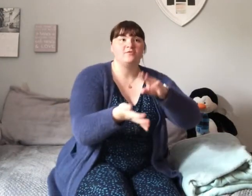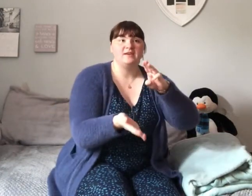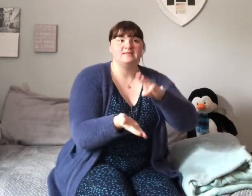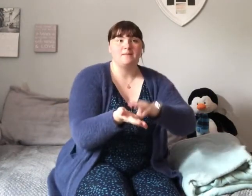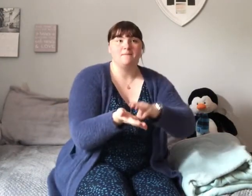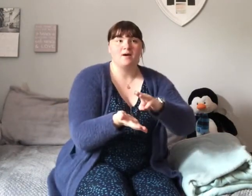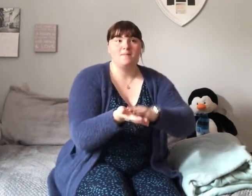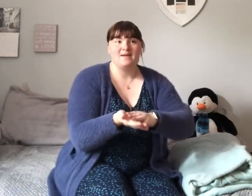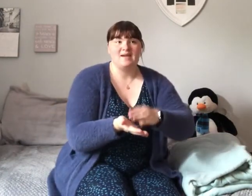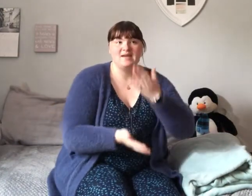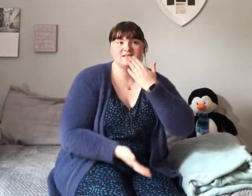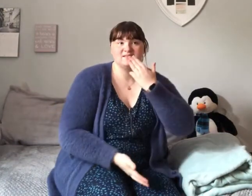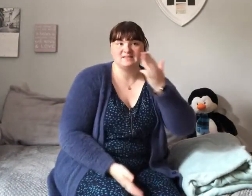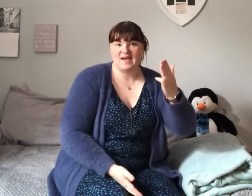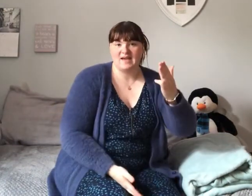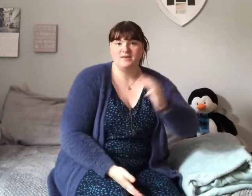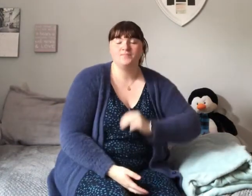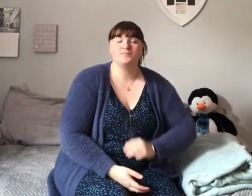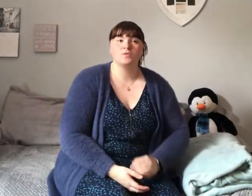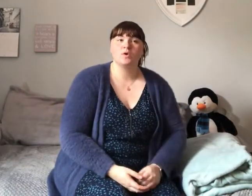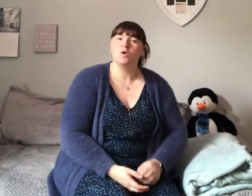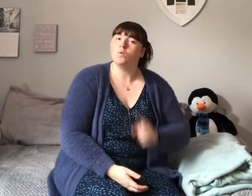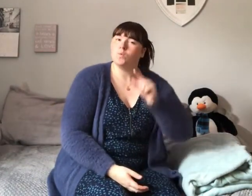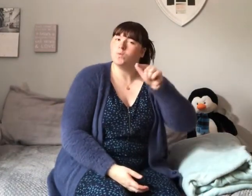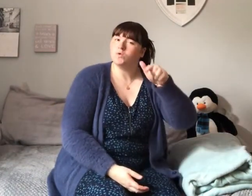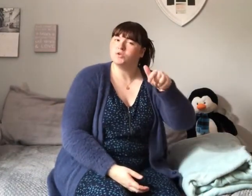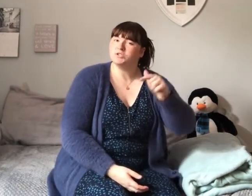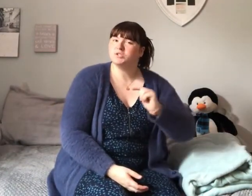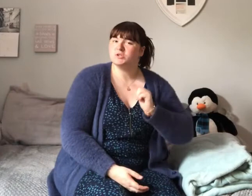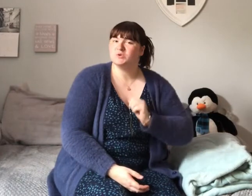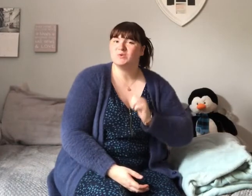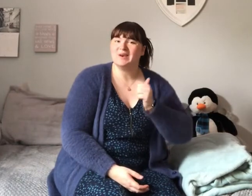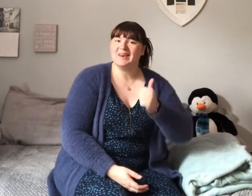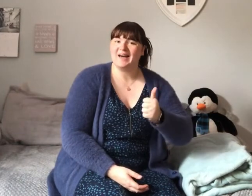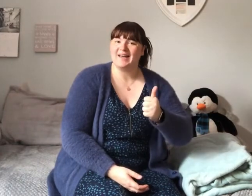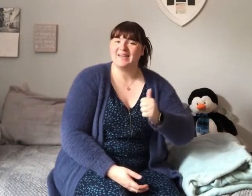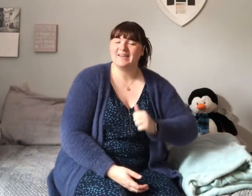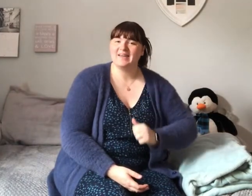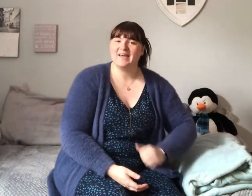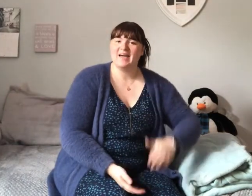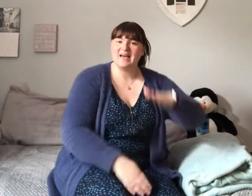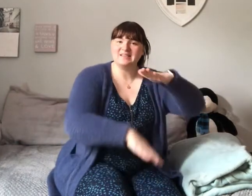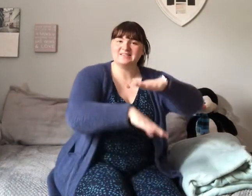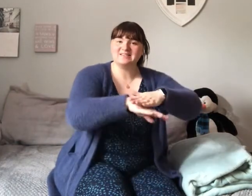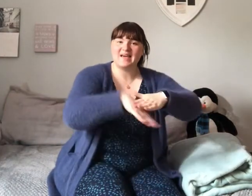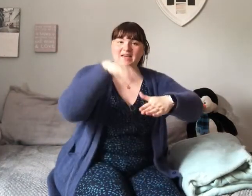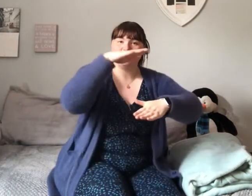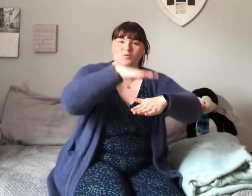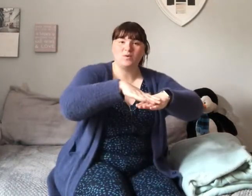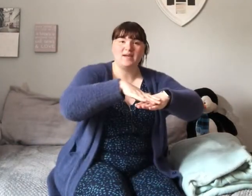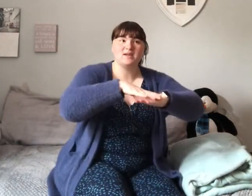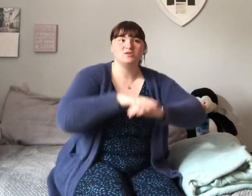Sophie's mummy said, "Would you like a sandwich?"